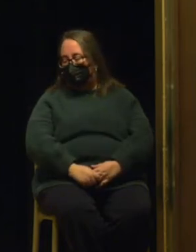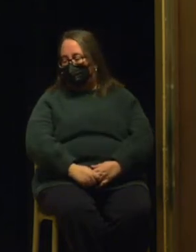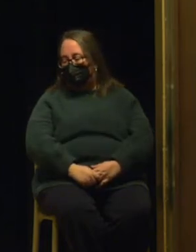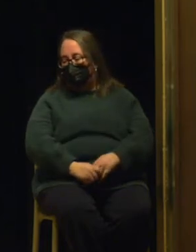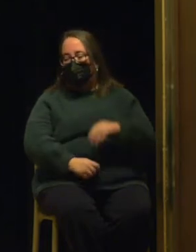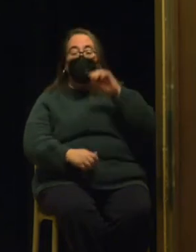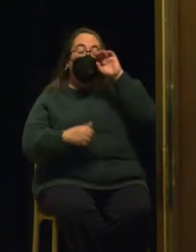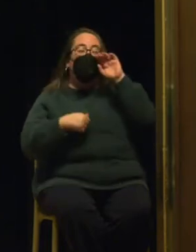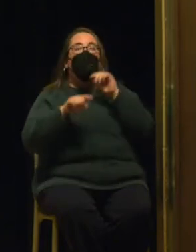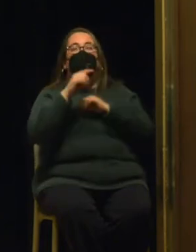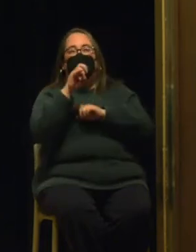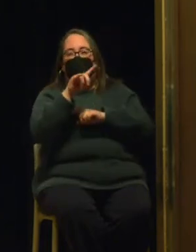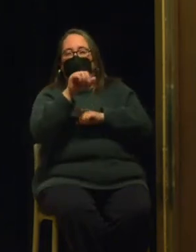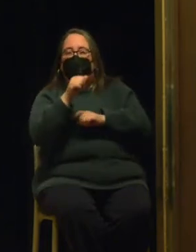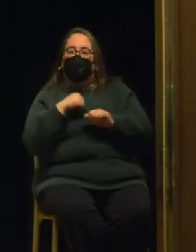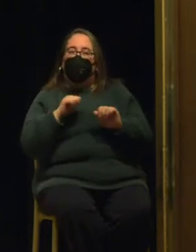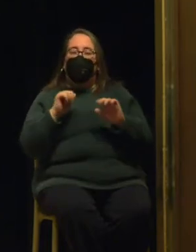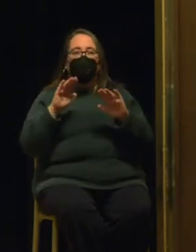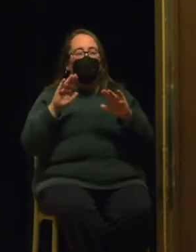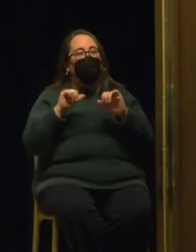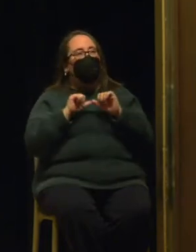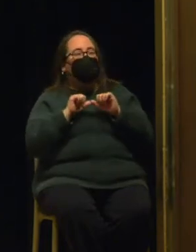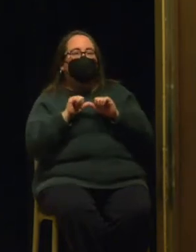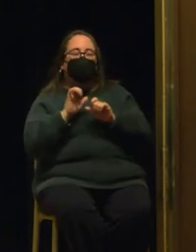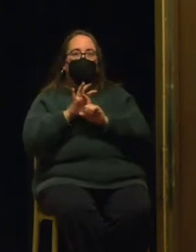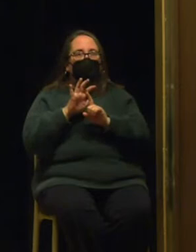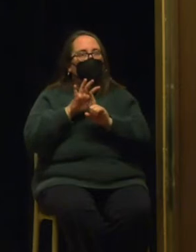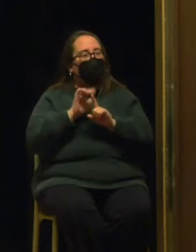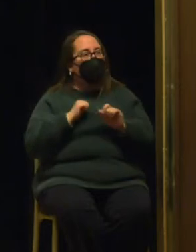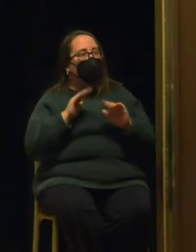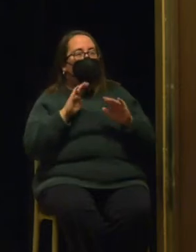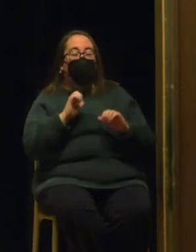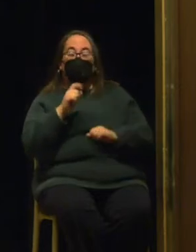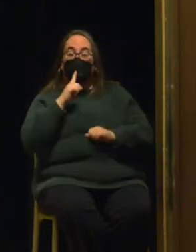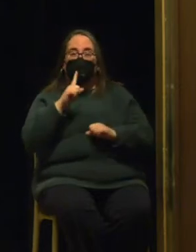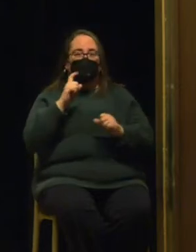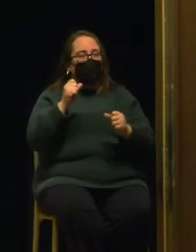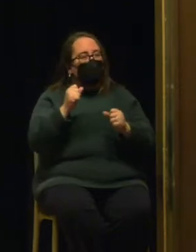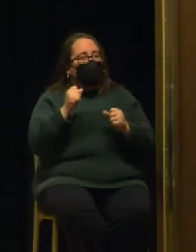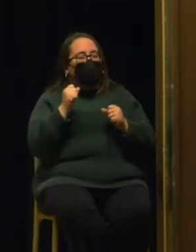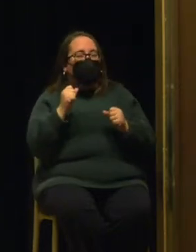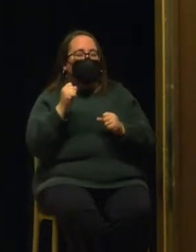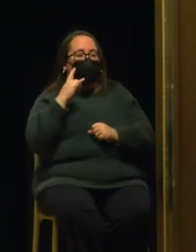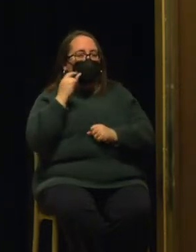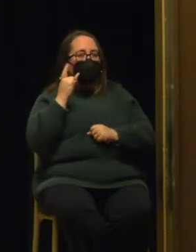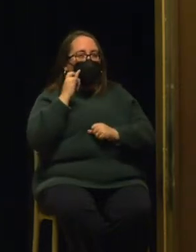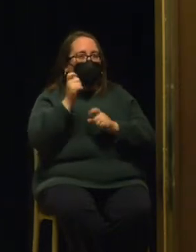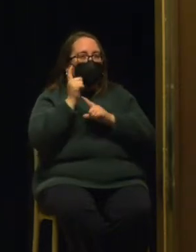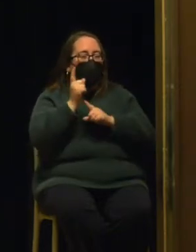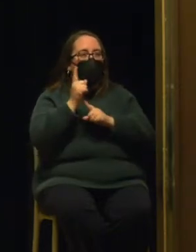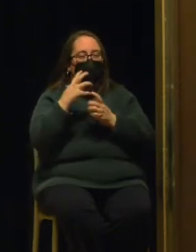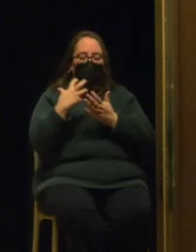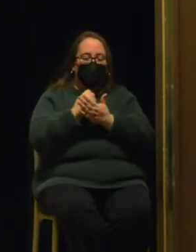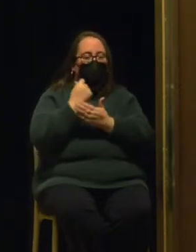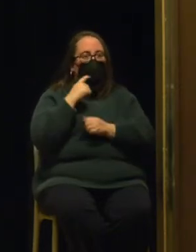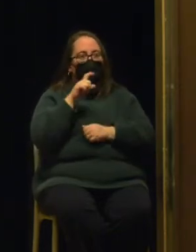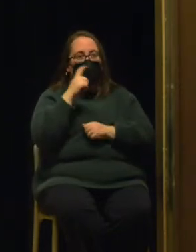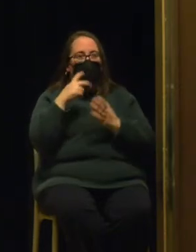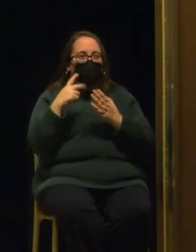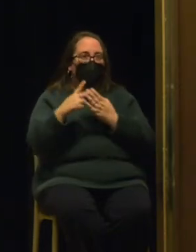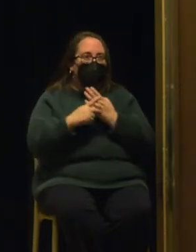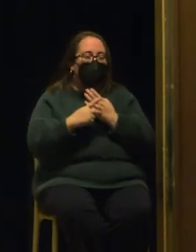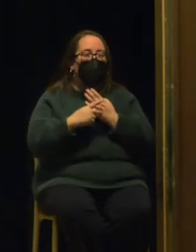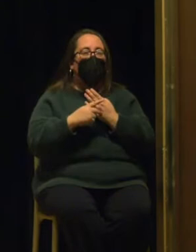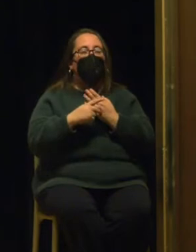it remains as popular as it is now. We are having a golden moment in terms of Black programming